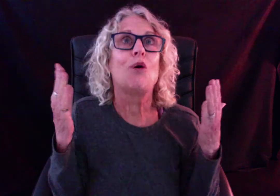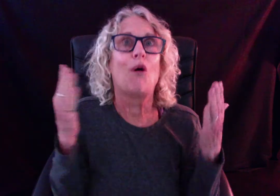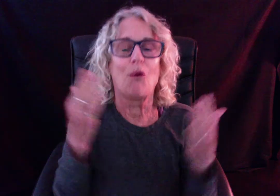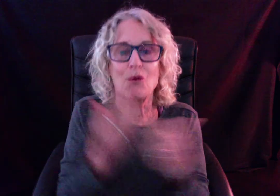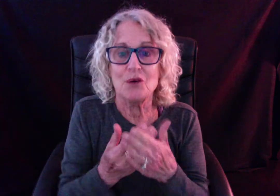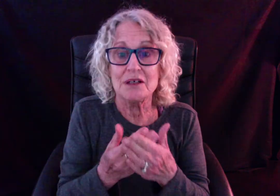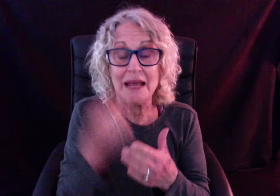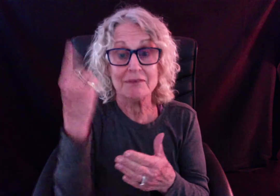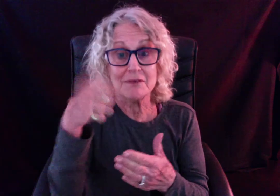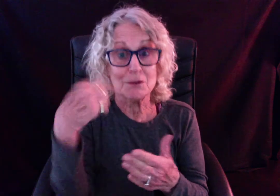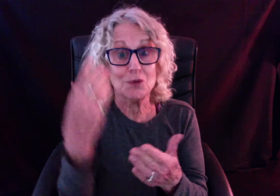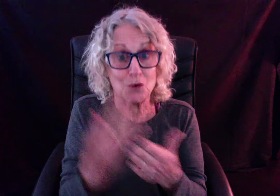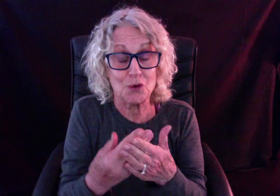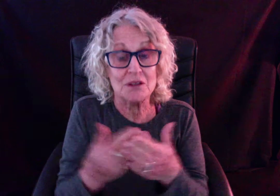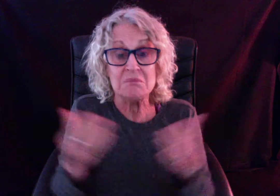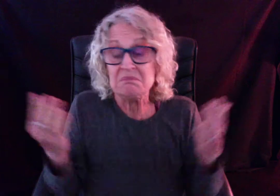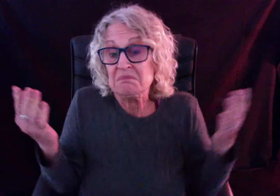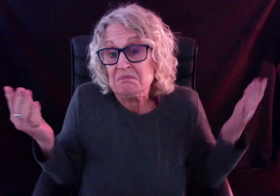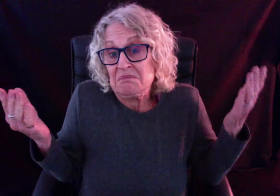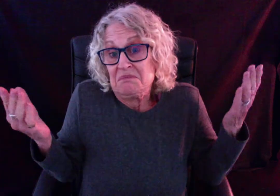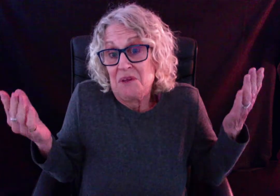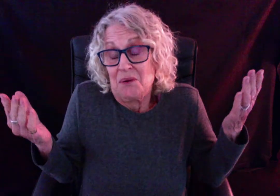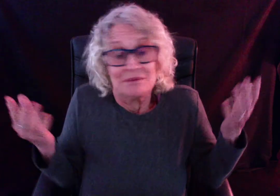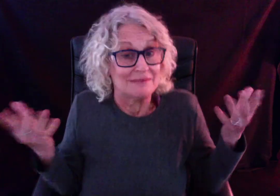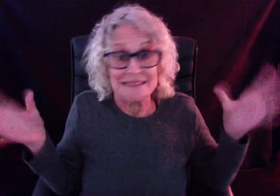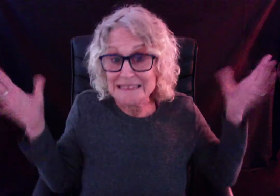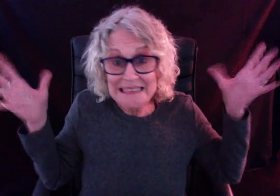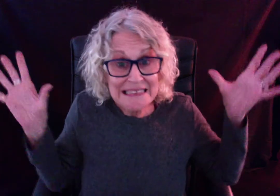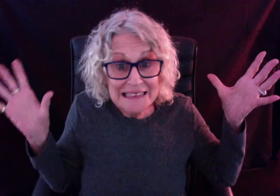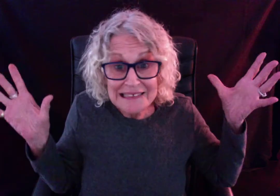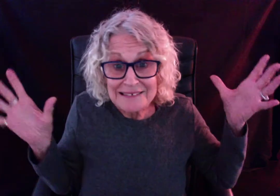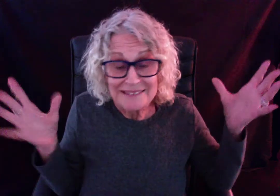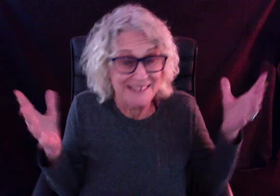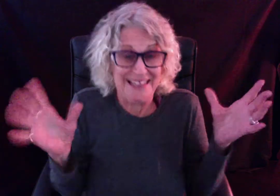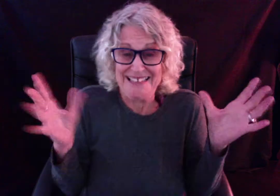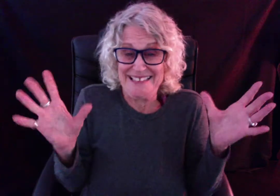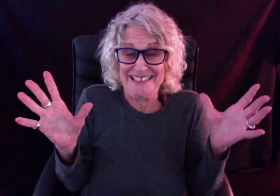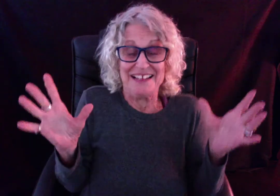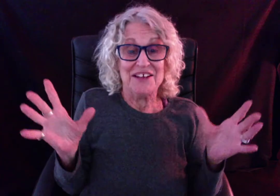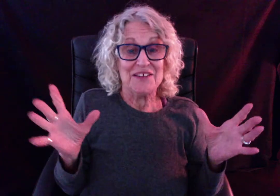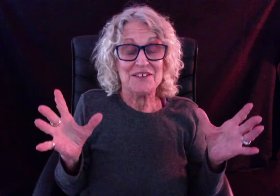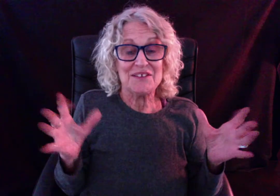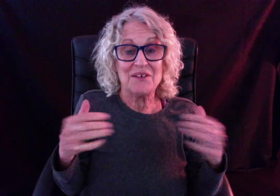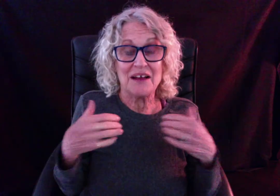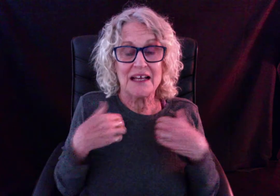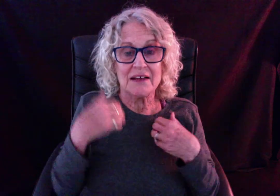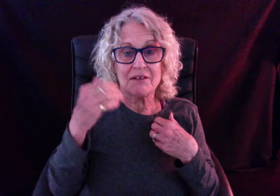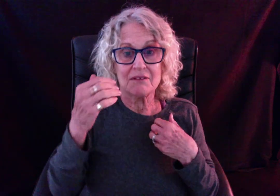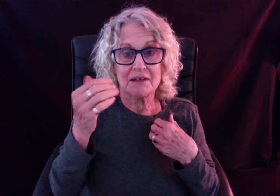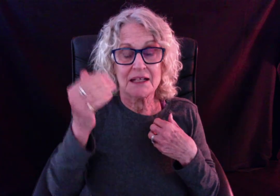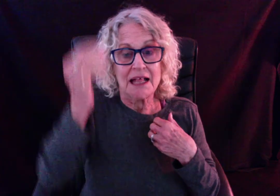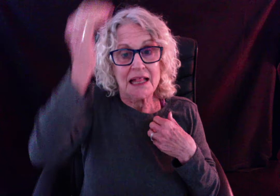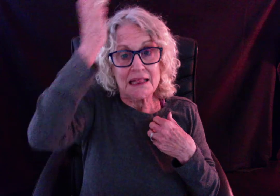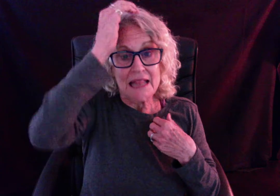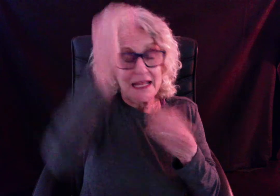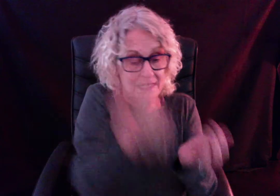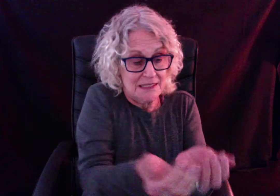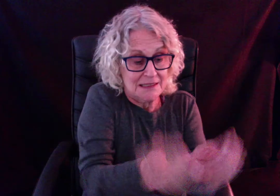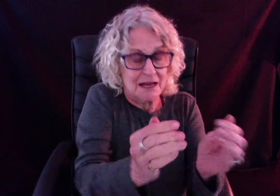good. So that was it. So I have lettuce cups. So easy to make,